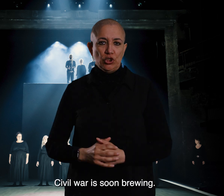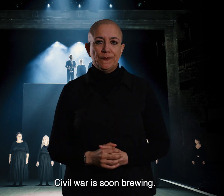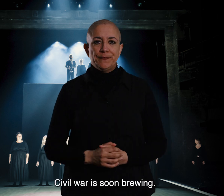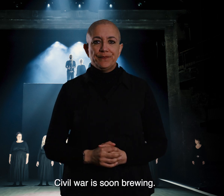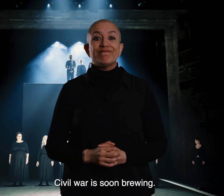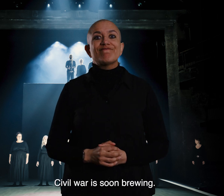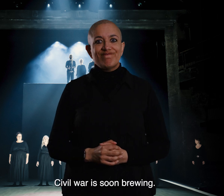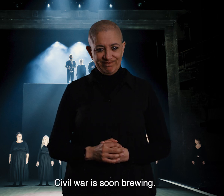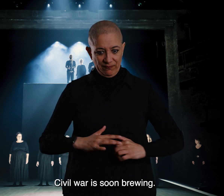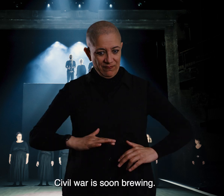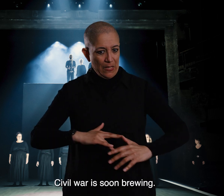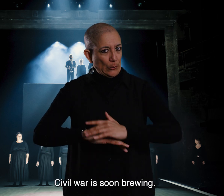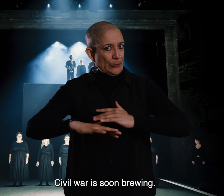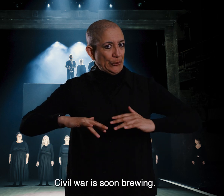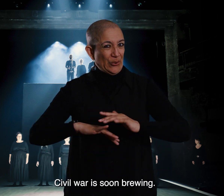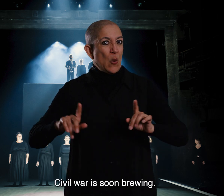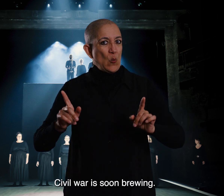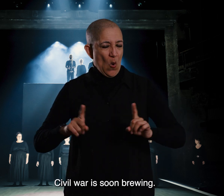Civil war is soon brewing.